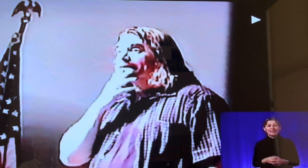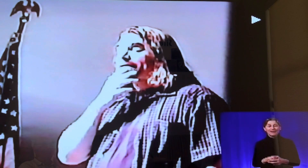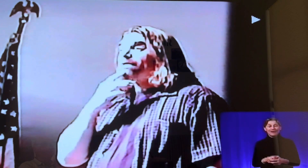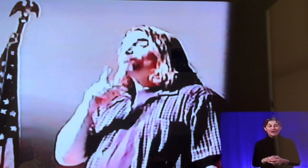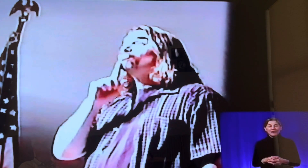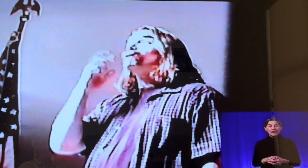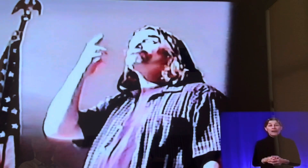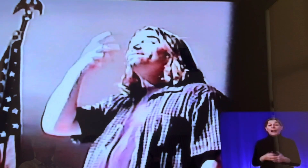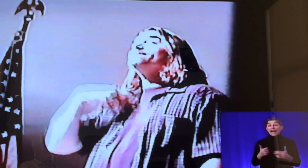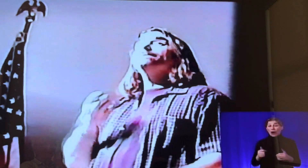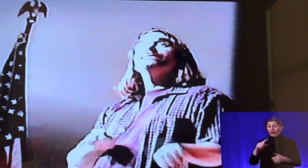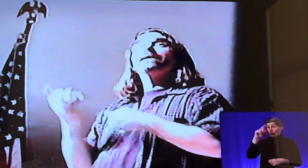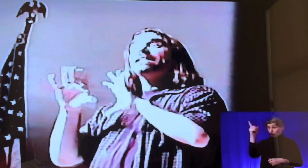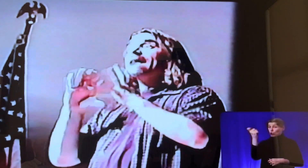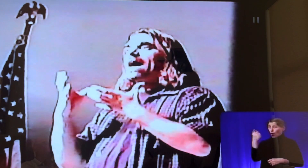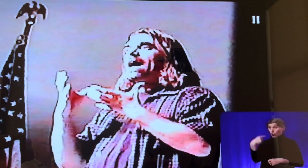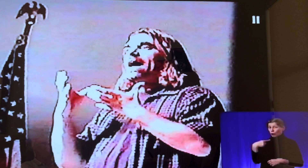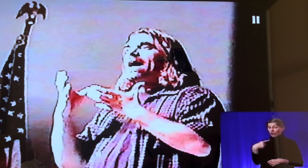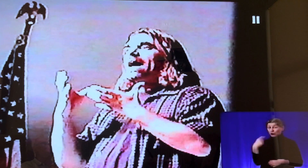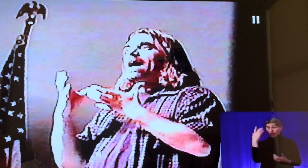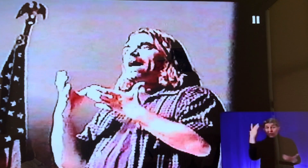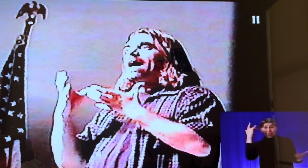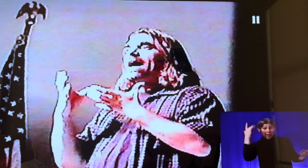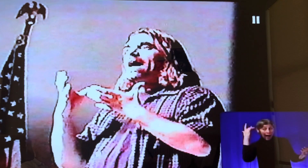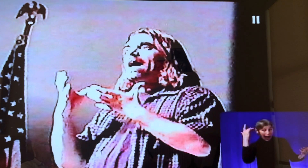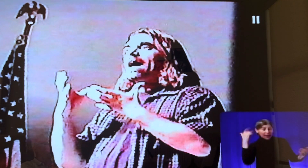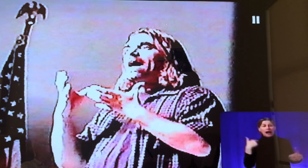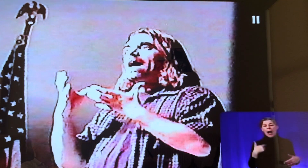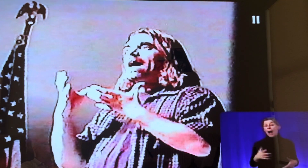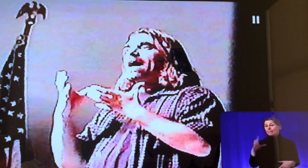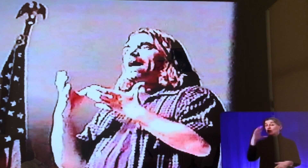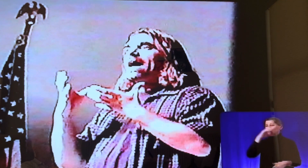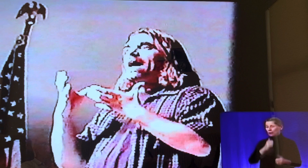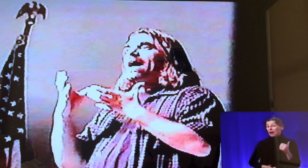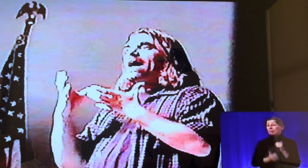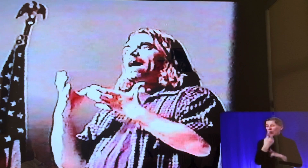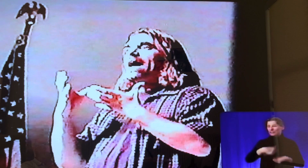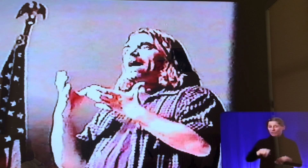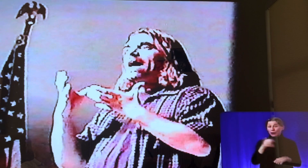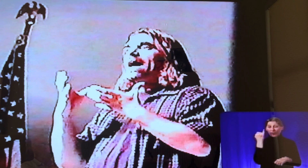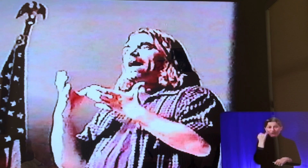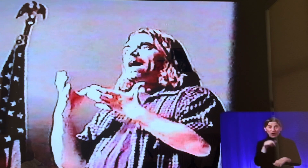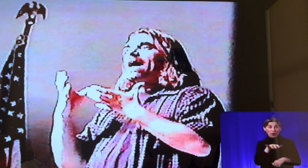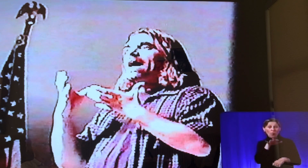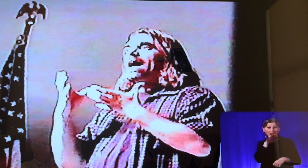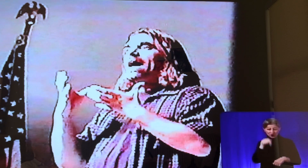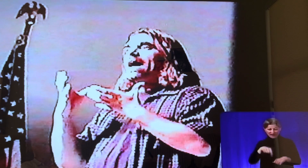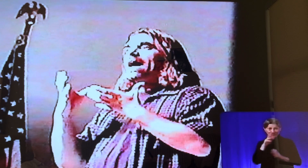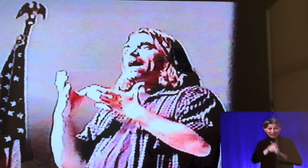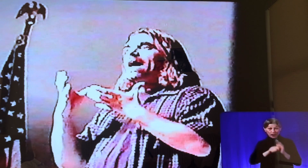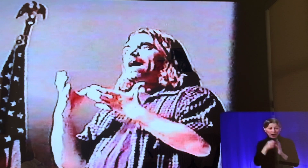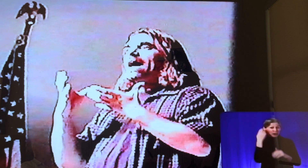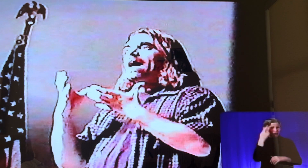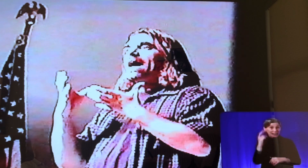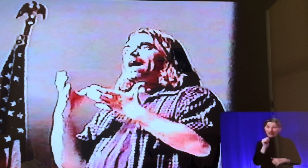Here's a rhetorical why. Now, I'm assuming most of you, if you're watching this video, realize you're not supposed to voice